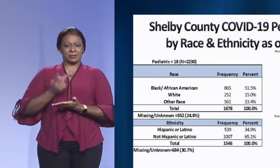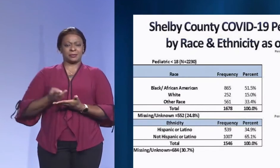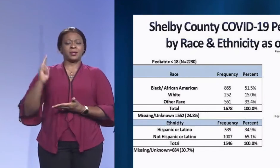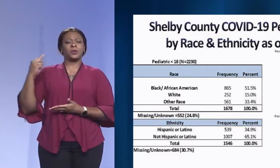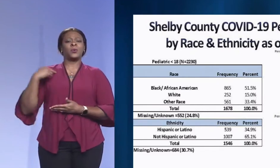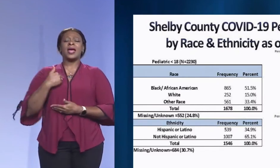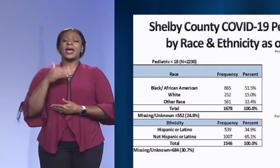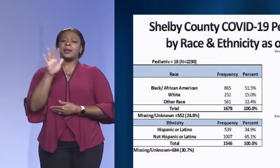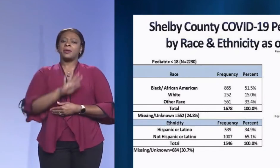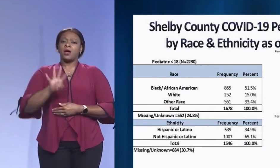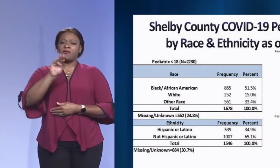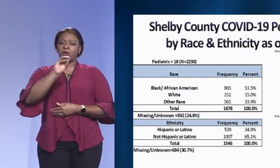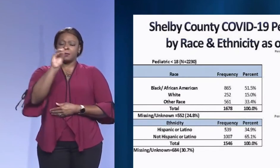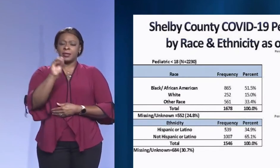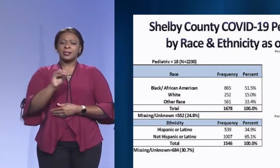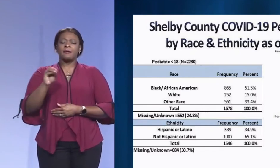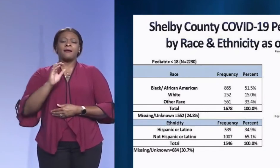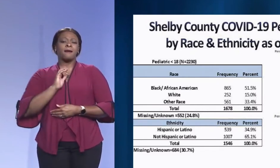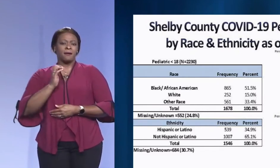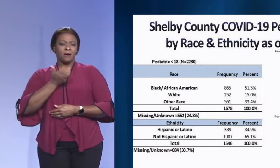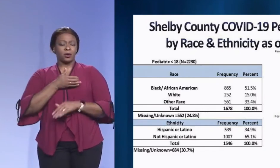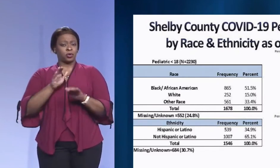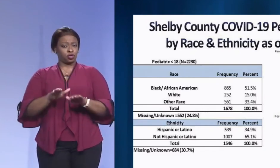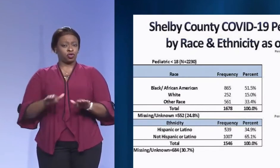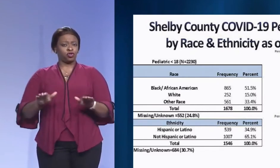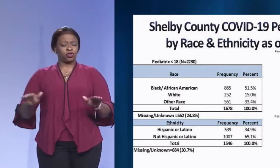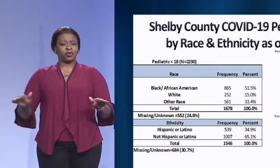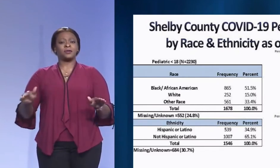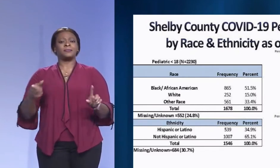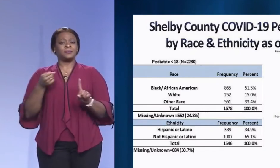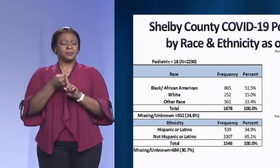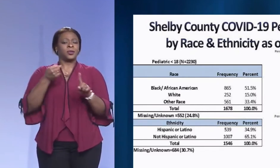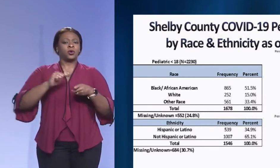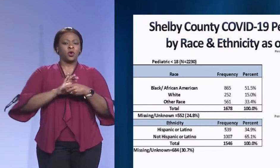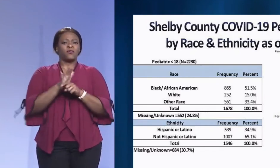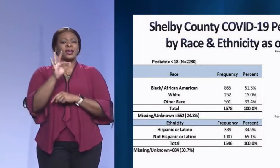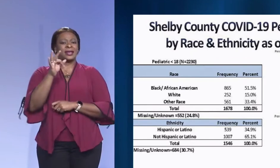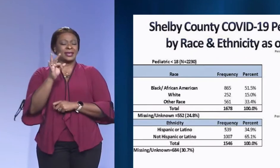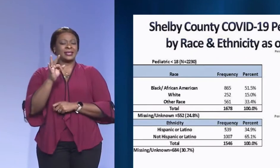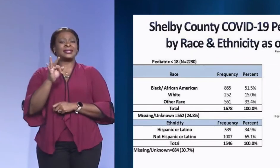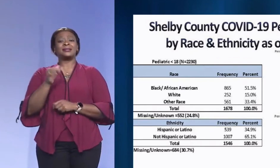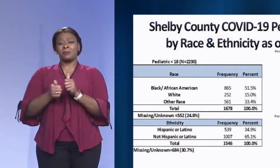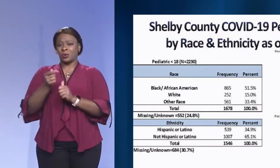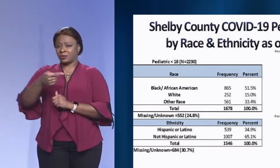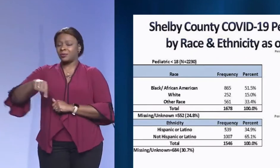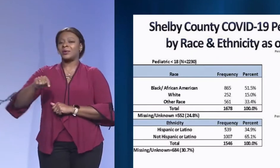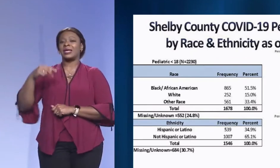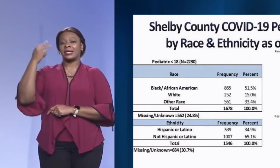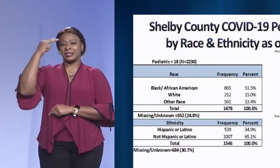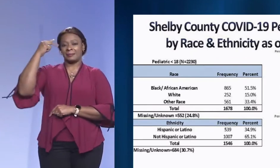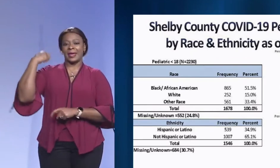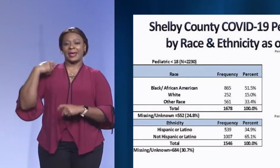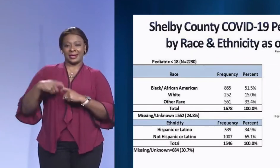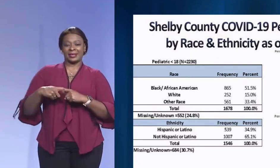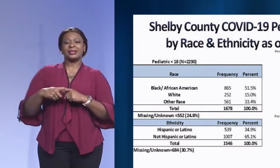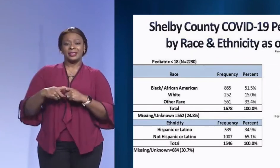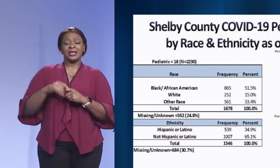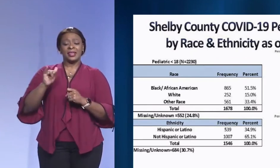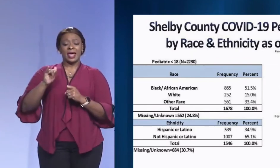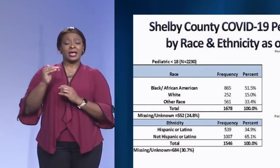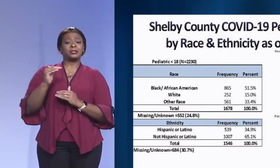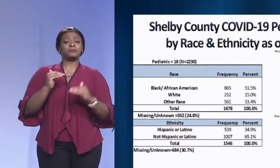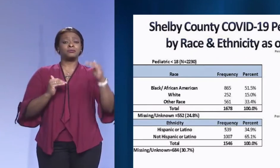as 40% of our children with COVID-19 disease were Hispanic. We've seen that proportion has